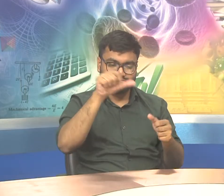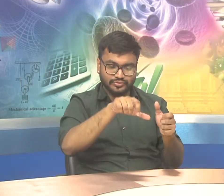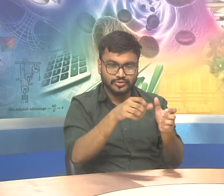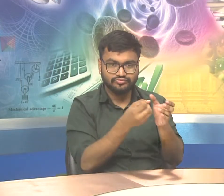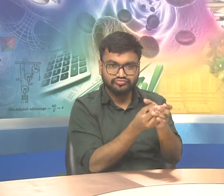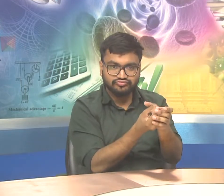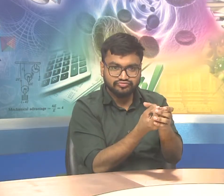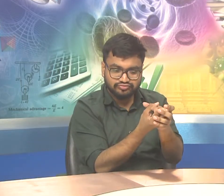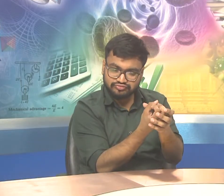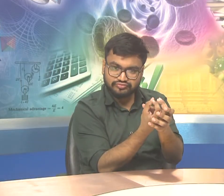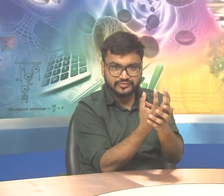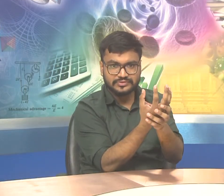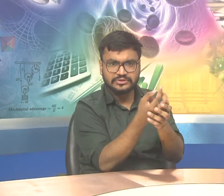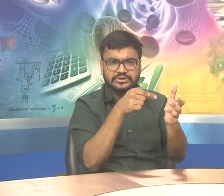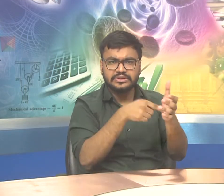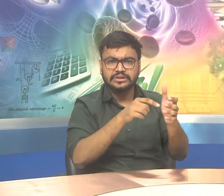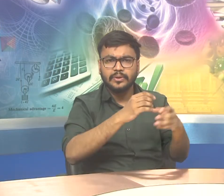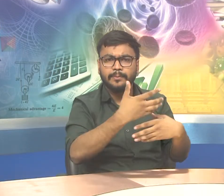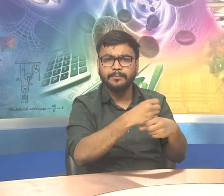the energy transformations